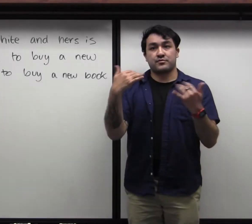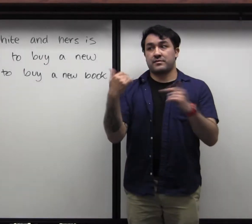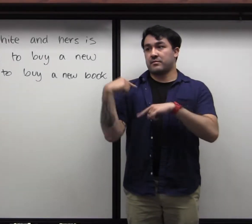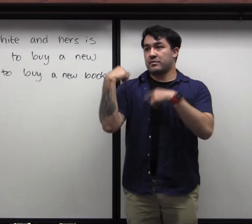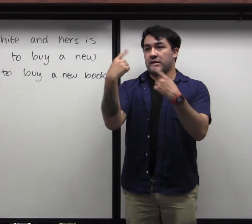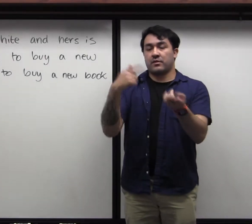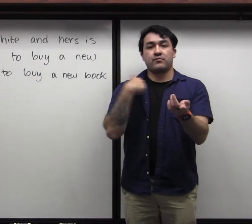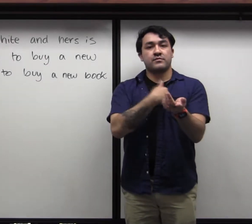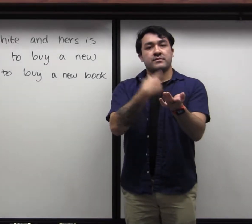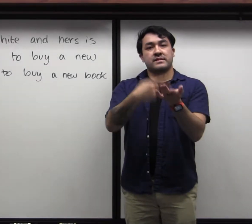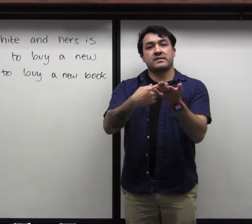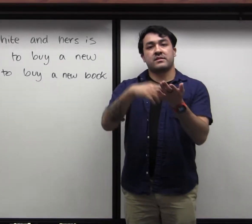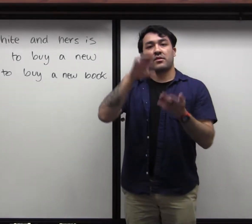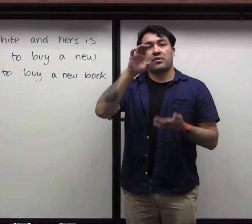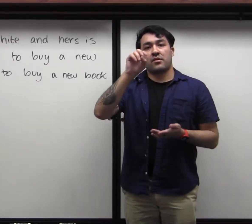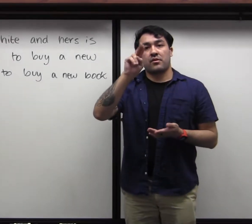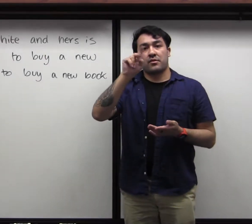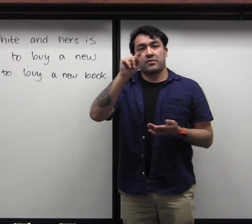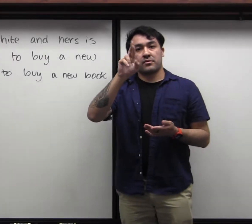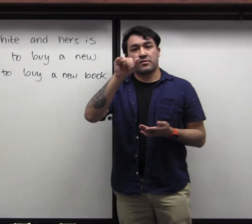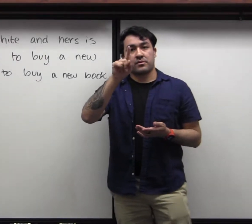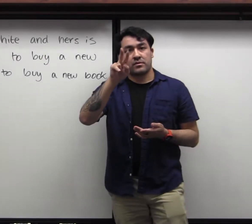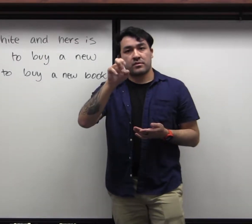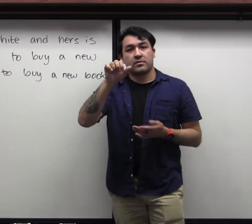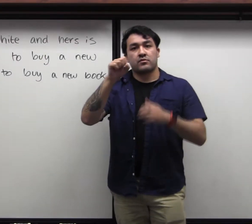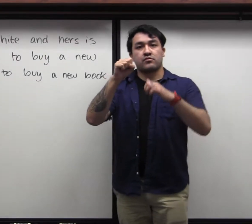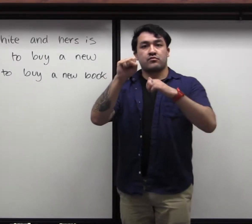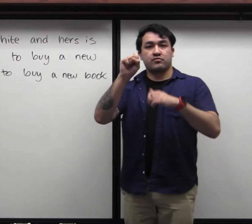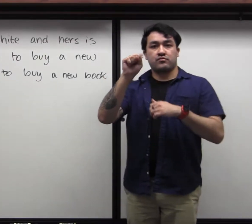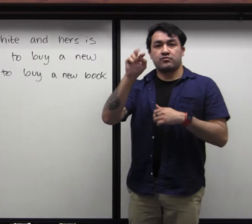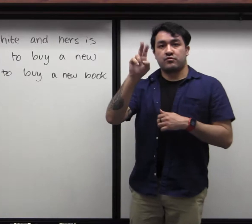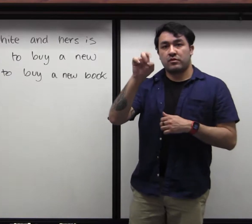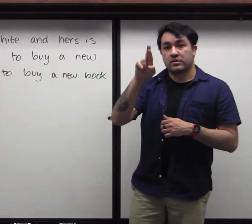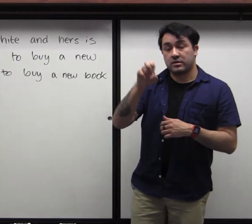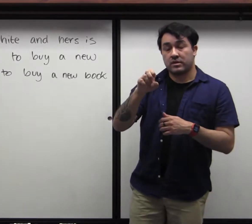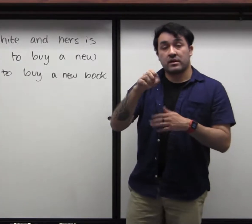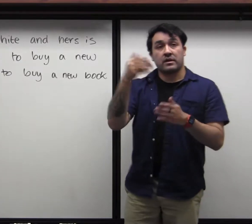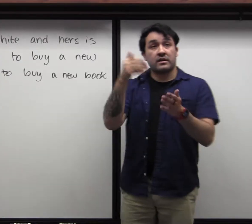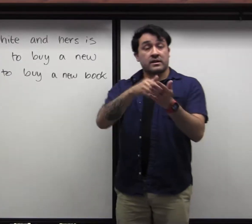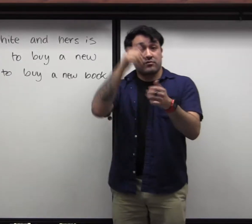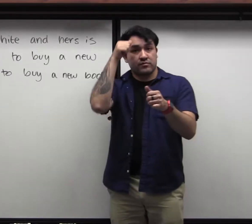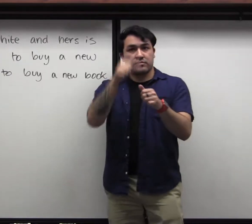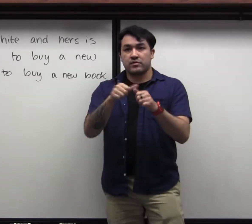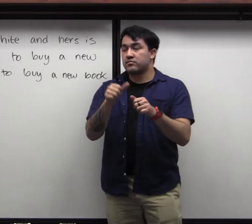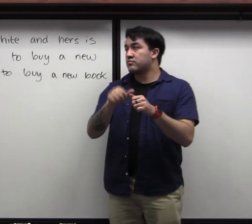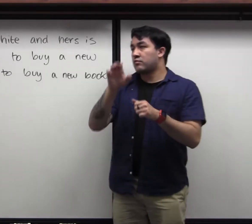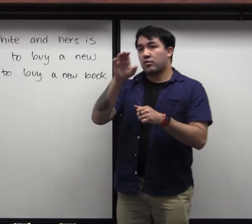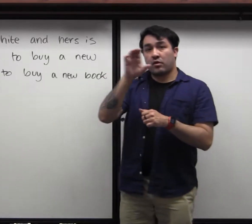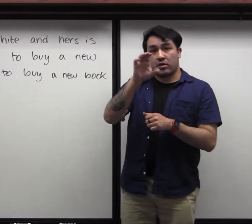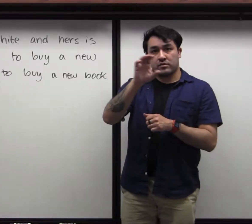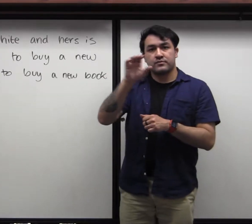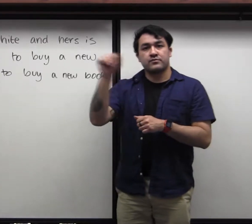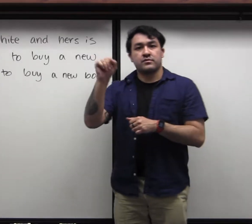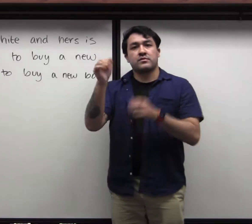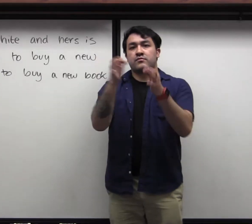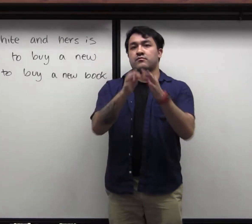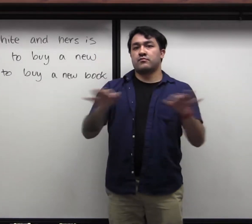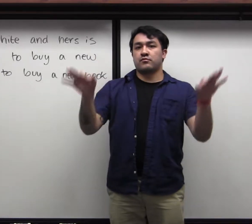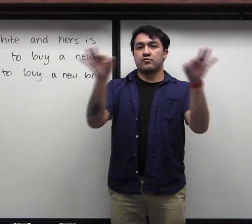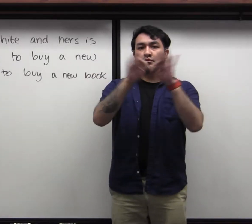Hello. So we've been talking about the contrastive structures in these last few videos. And so remember, the contrastive